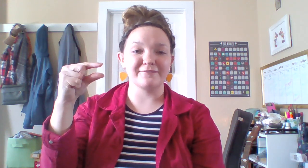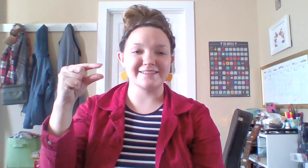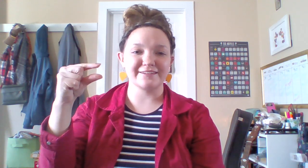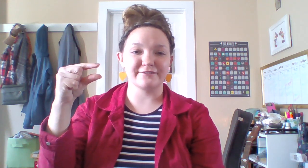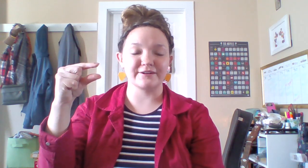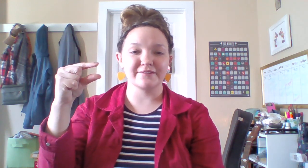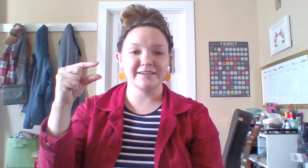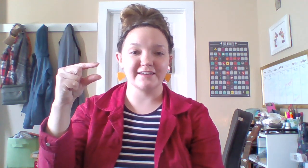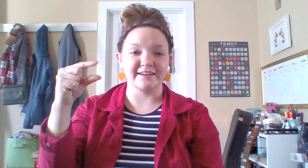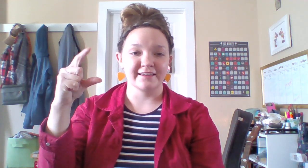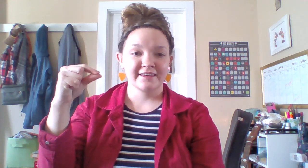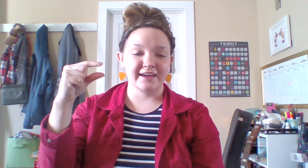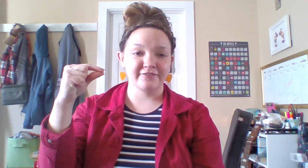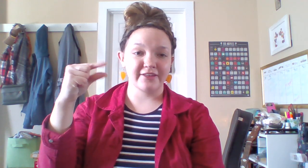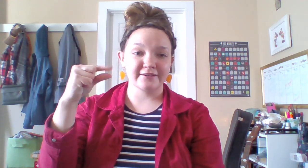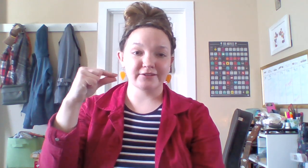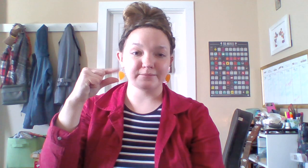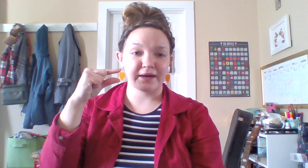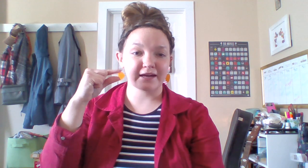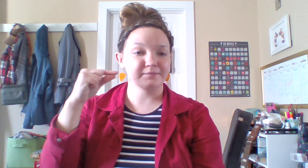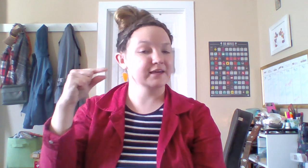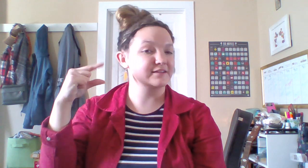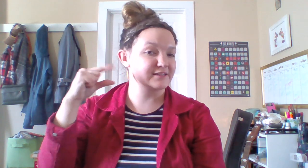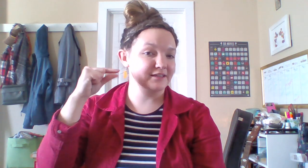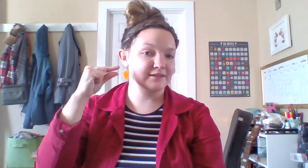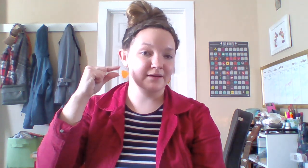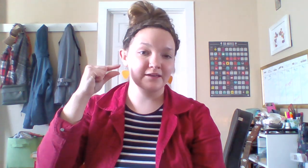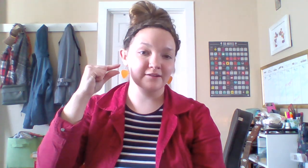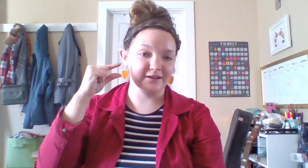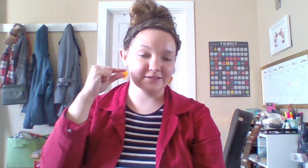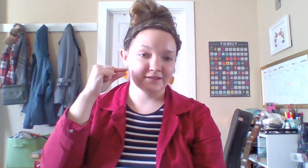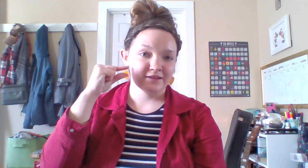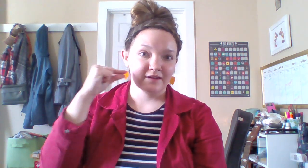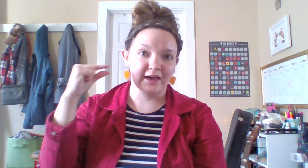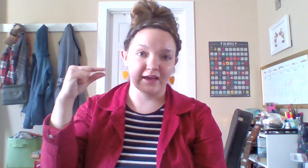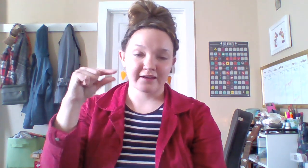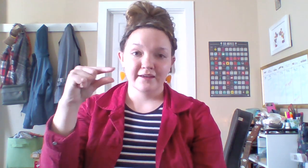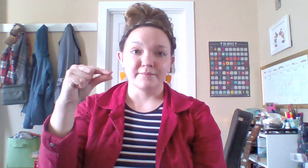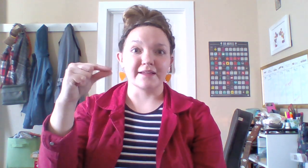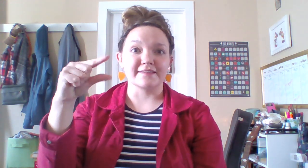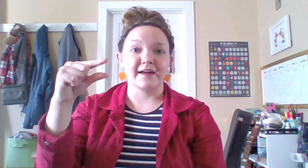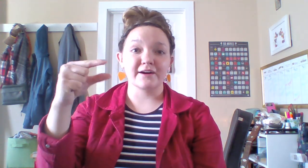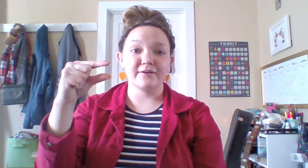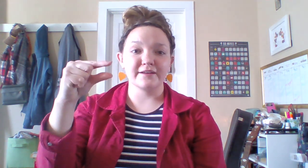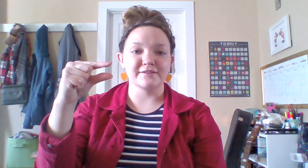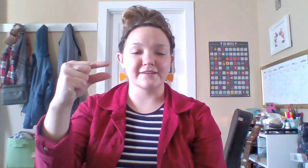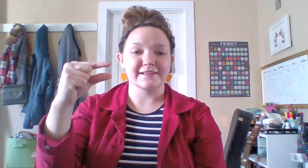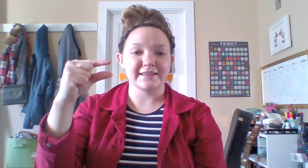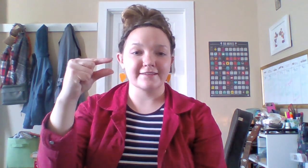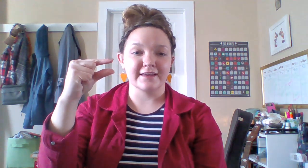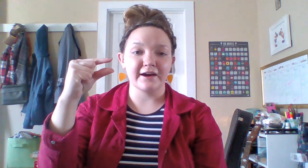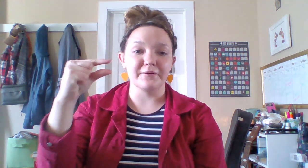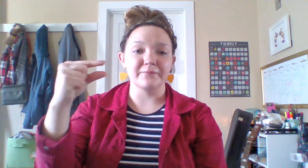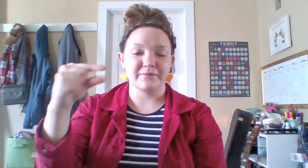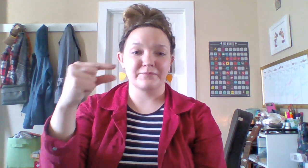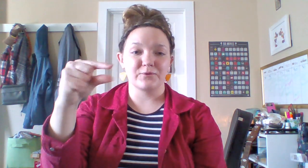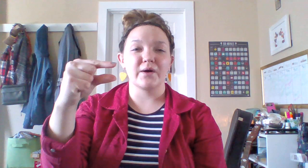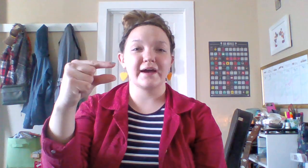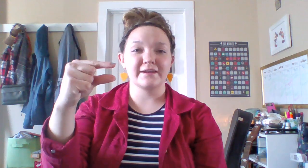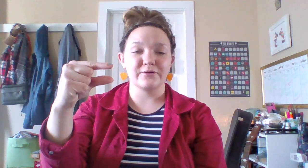we did for green. Kind of like your little Pac-Man, it's going to eat my earrings, okay? But it's not going to because it's going to stay wide